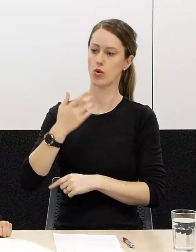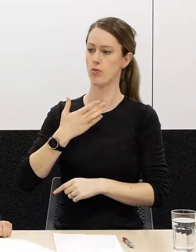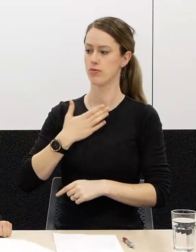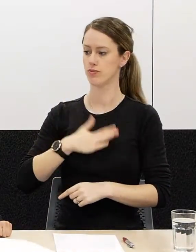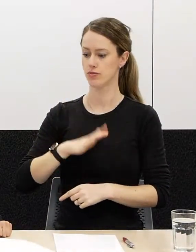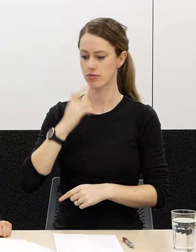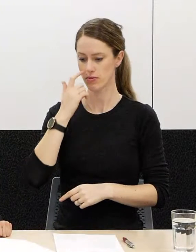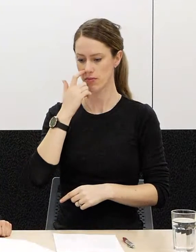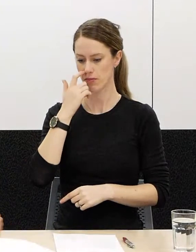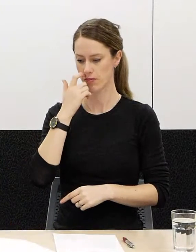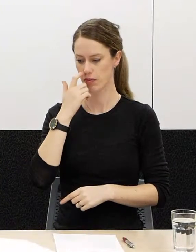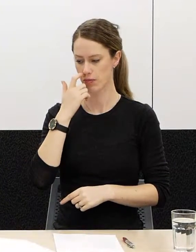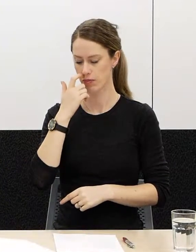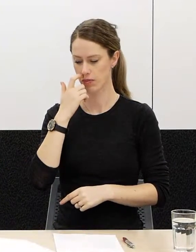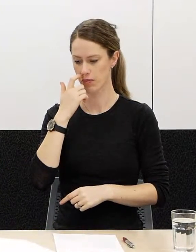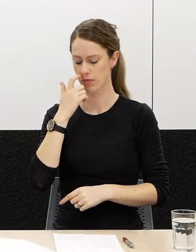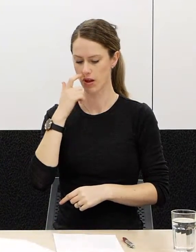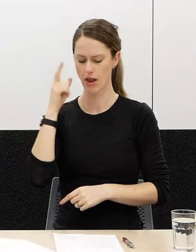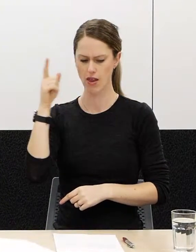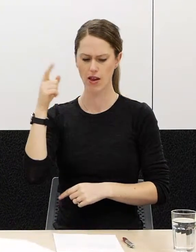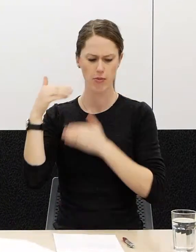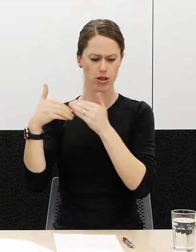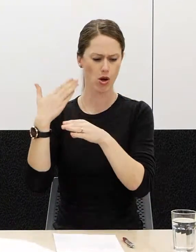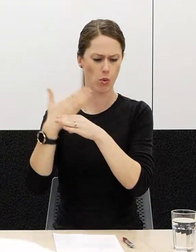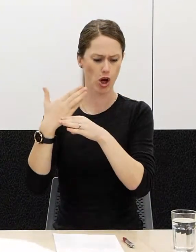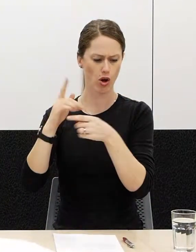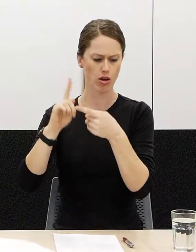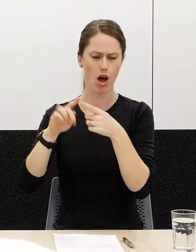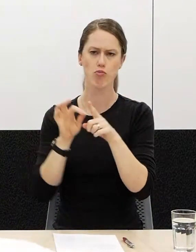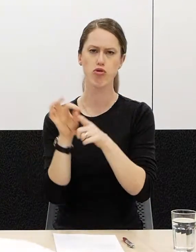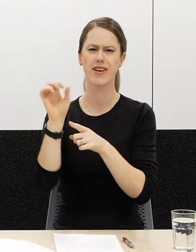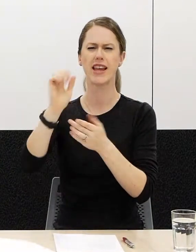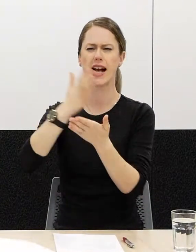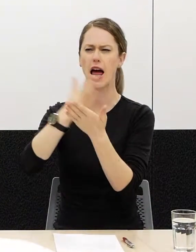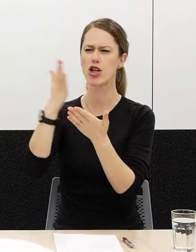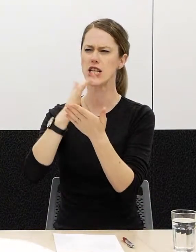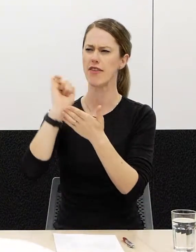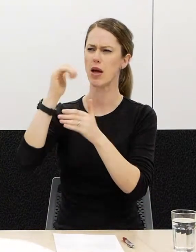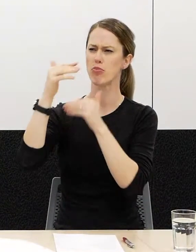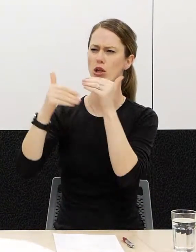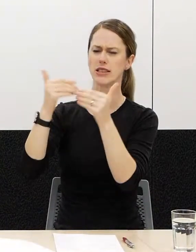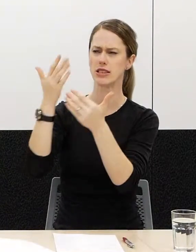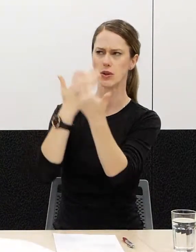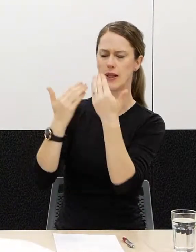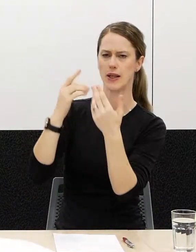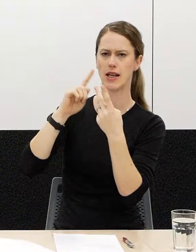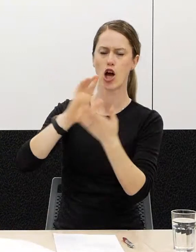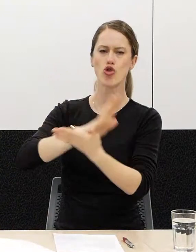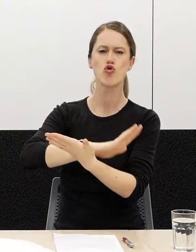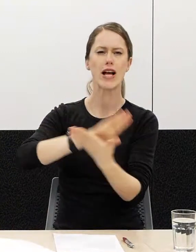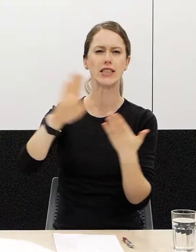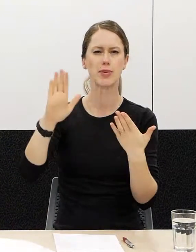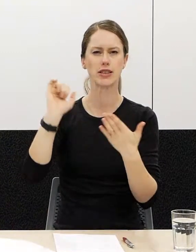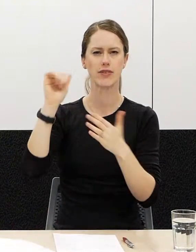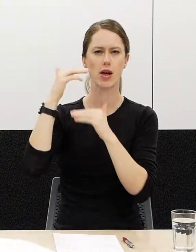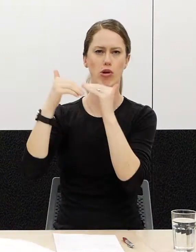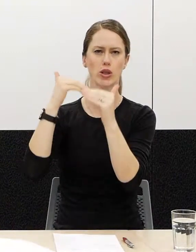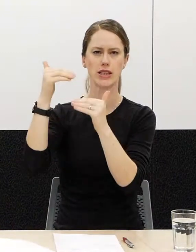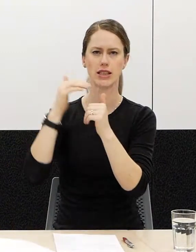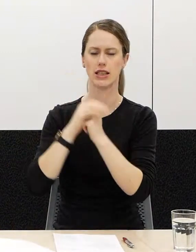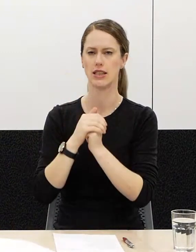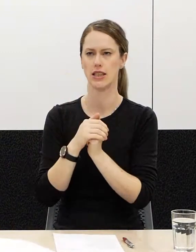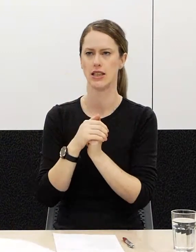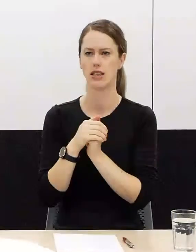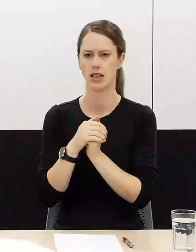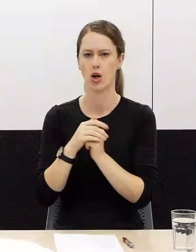see work that they're progressing on improving the clarity of their processes, the transparency of their processes, and as